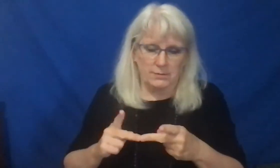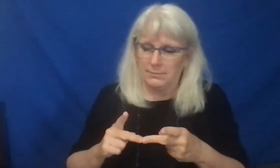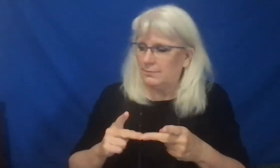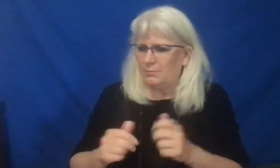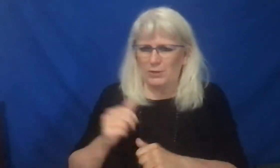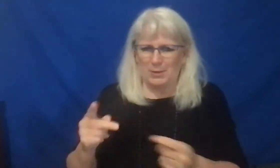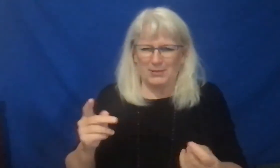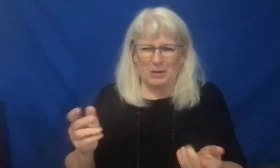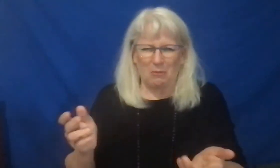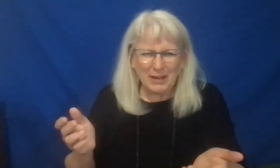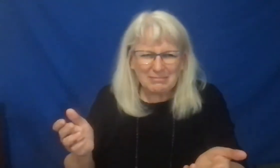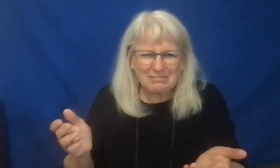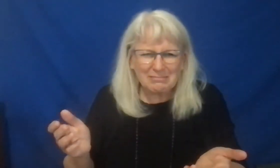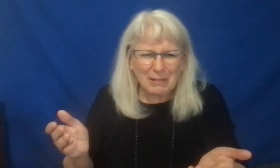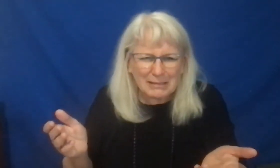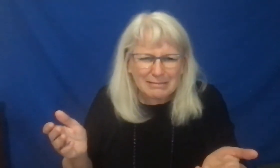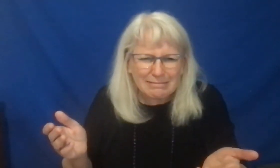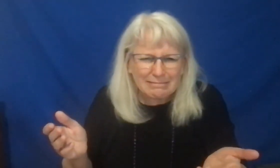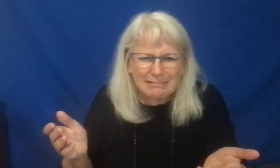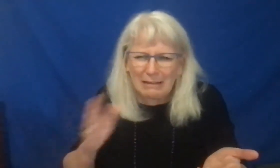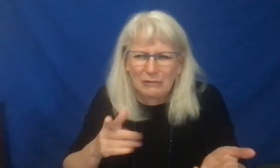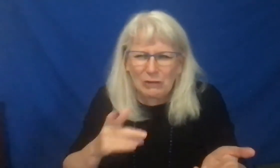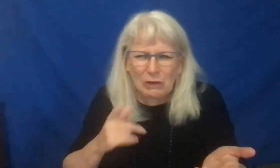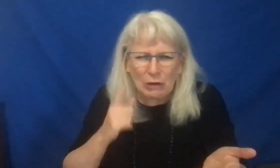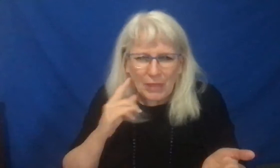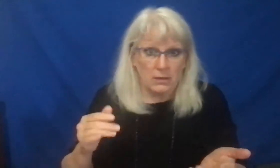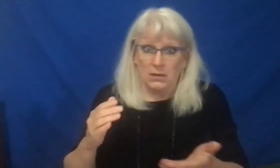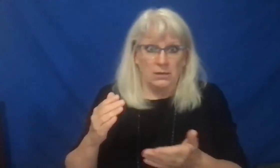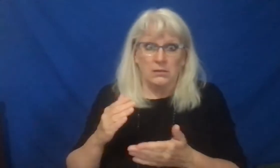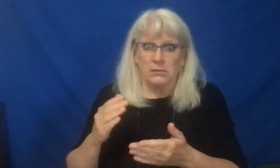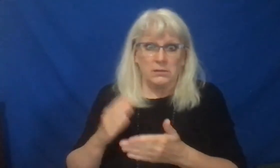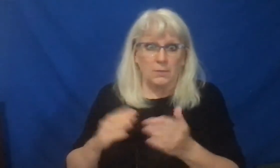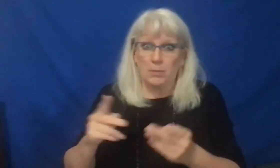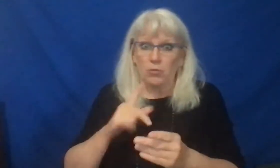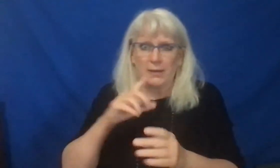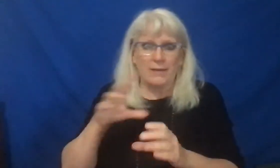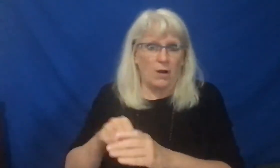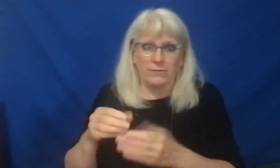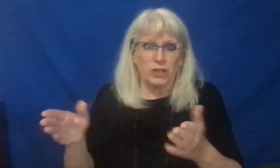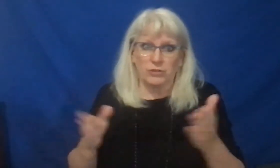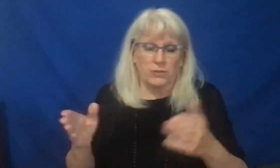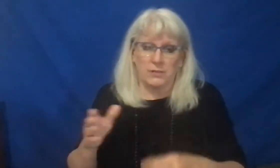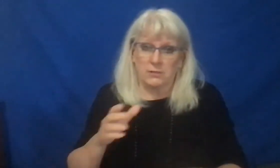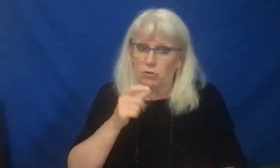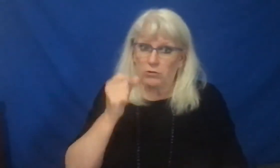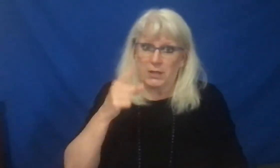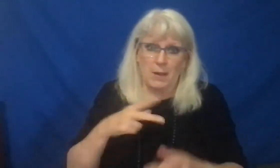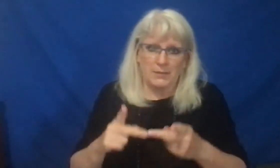huh? What? Who? Even people who are pretty involved in general service don't know of it. It's one small paragraph in the